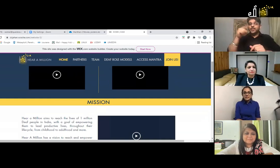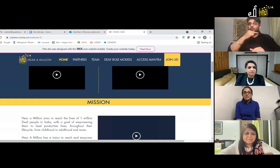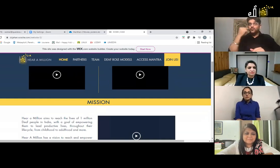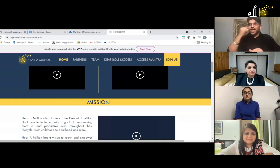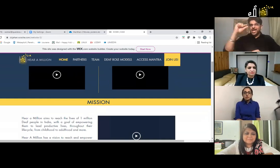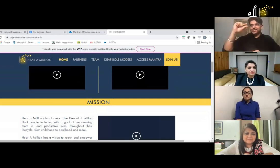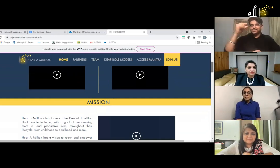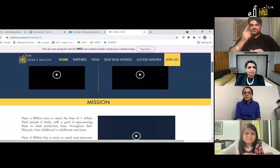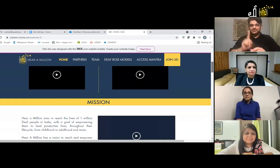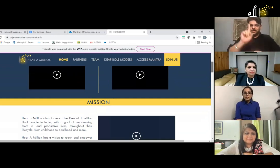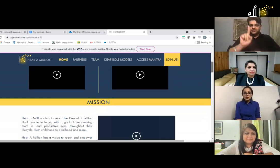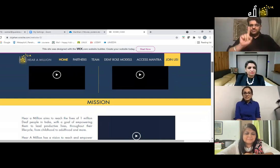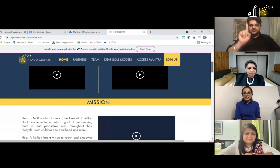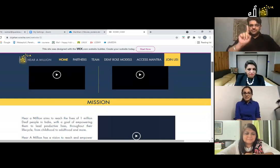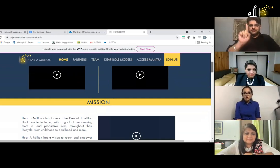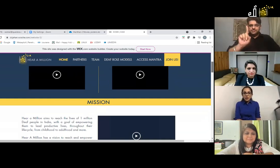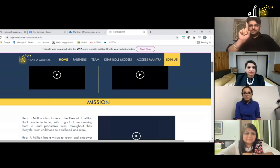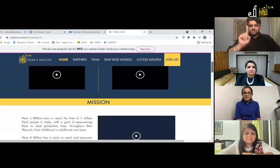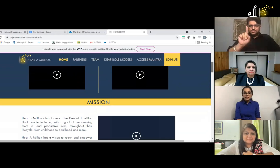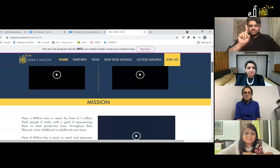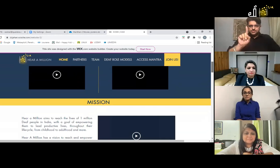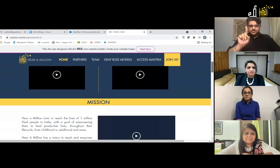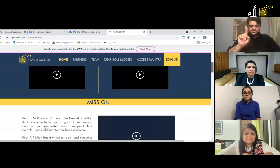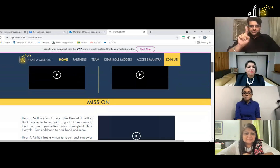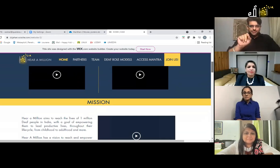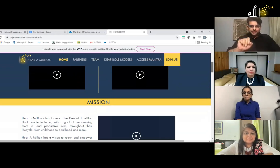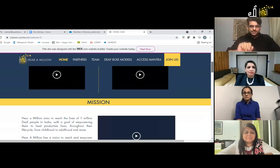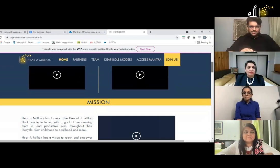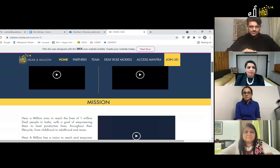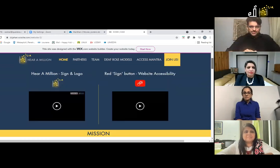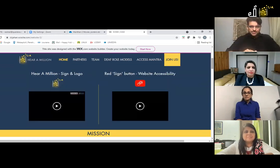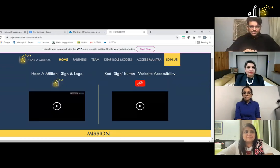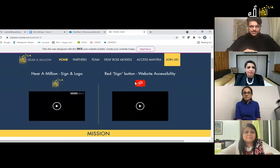All right. So the red button that you can see, go up, please.